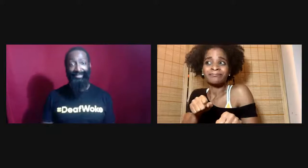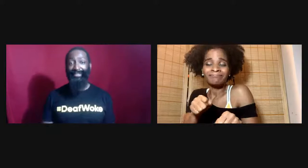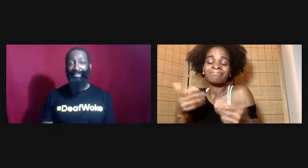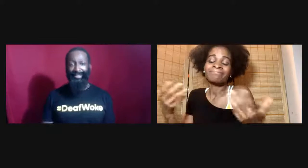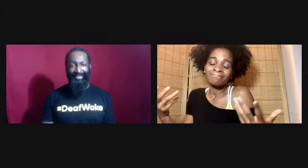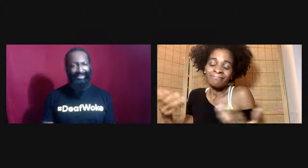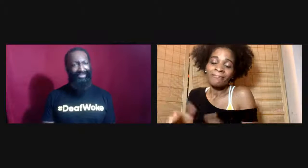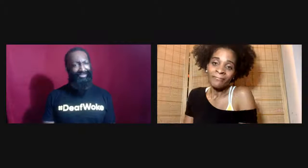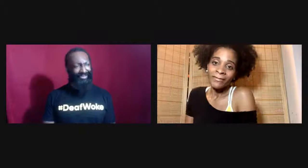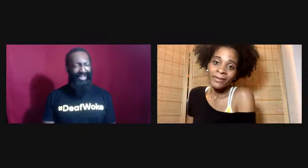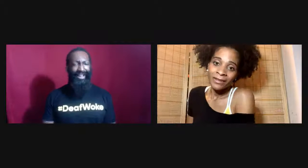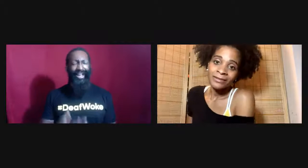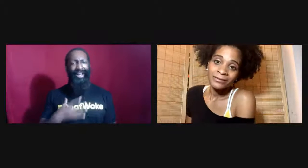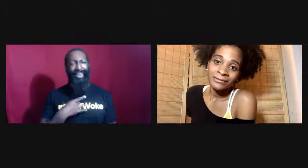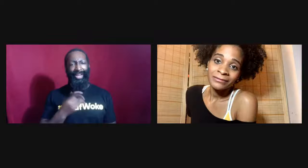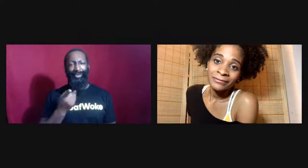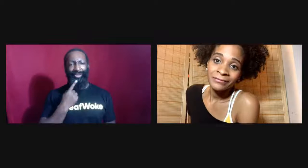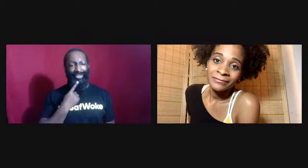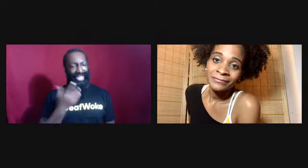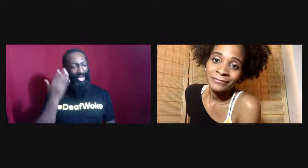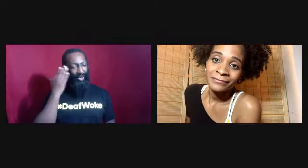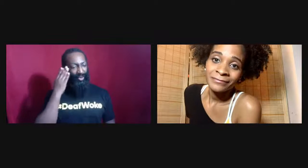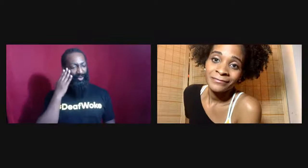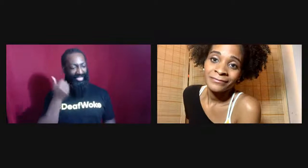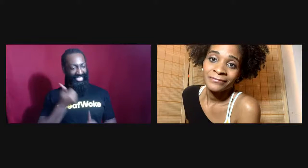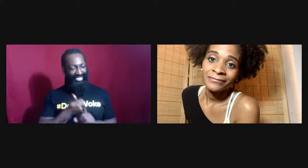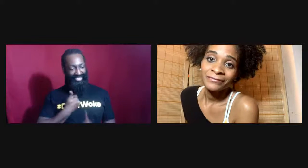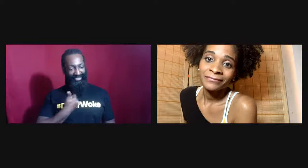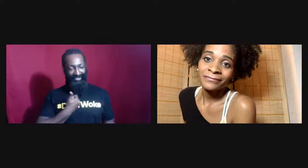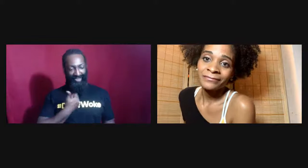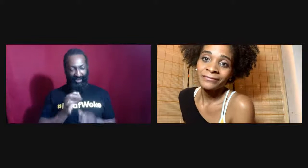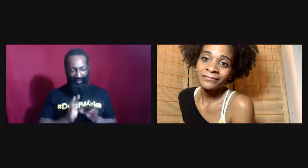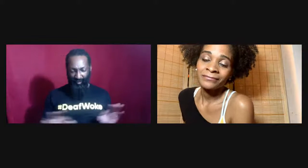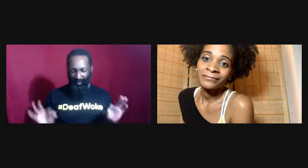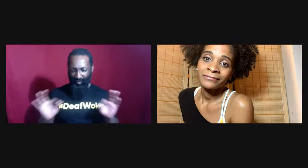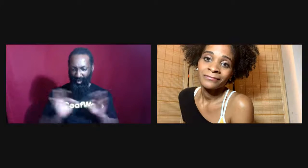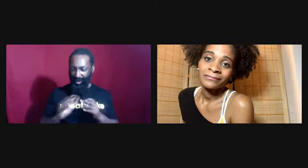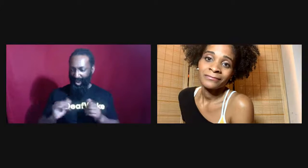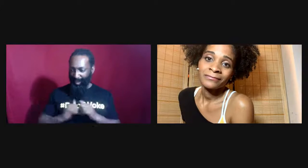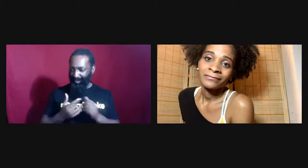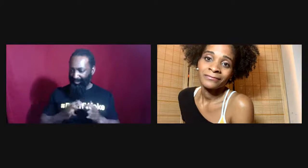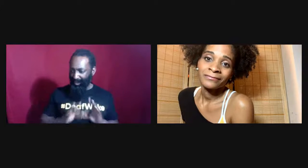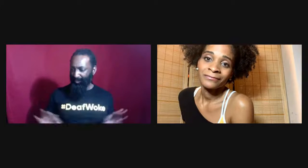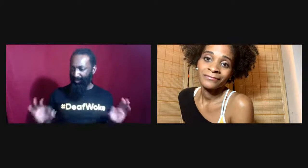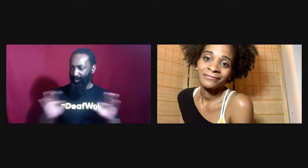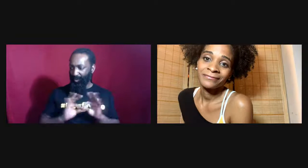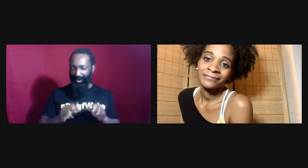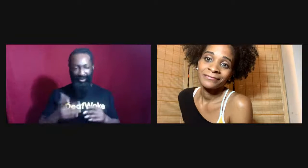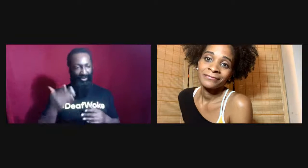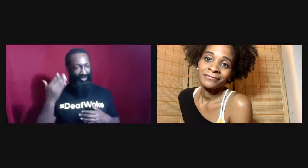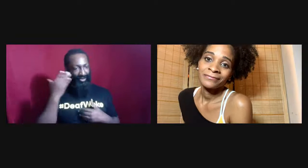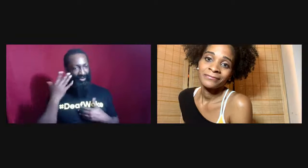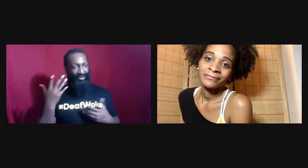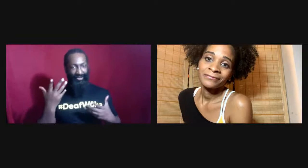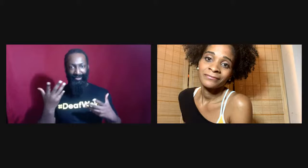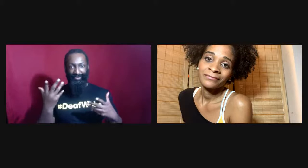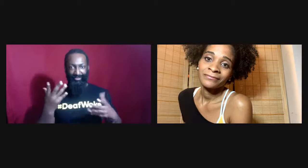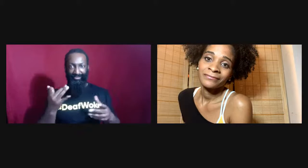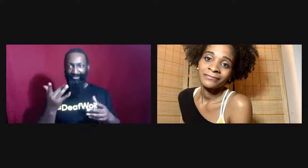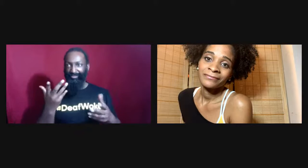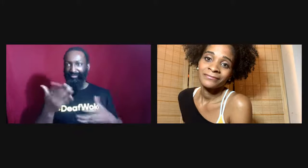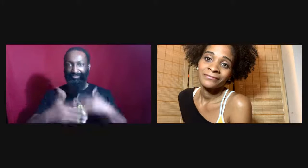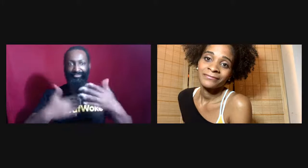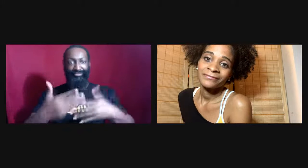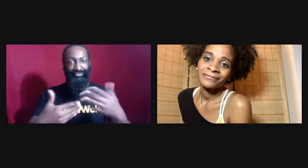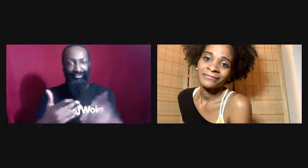Yeah. You can, you know, you can do this, and it just depends on your mindset. I like what you said. Understanding your worth, knowing your